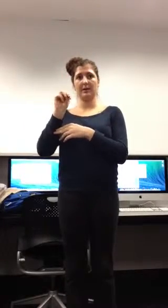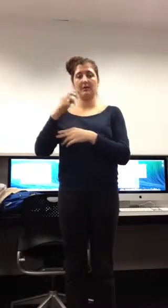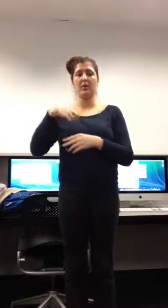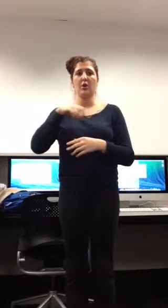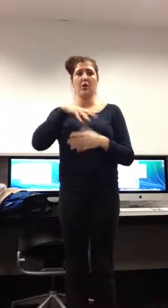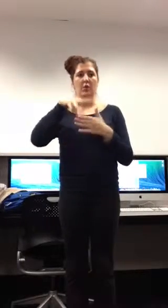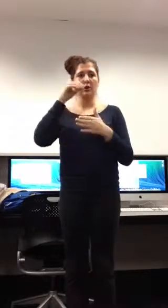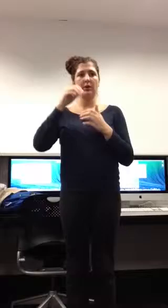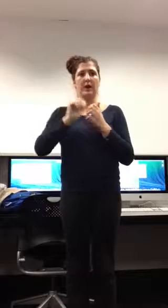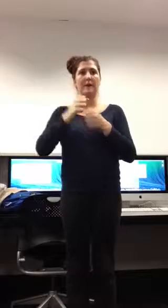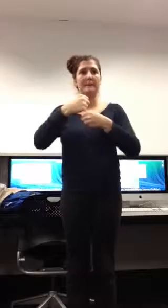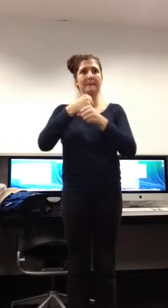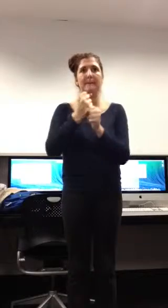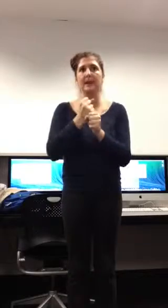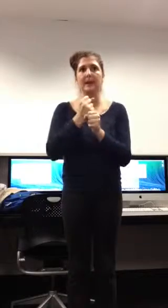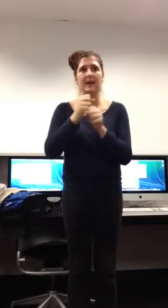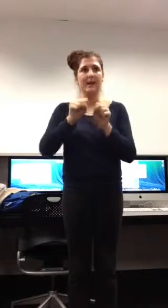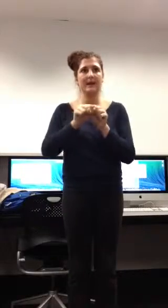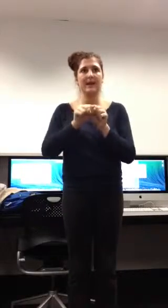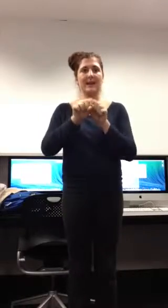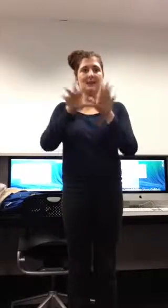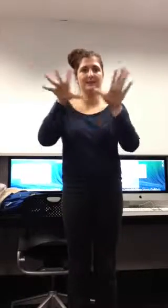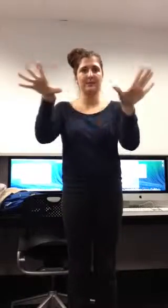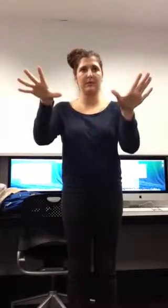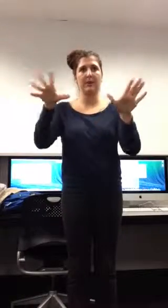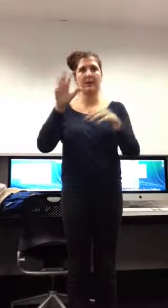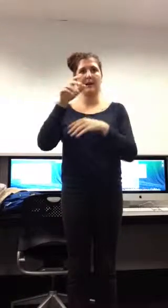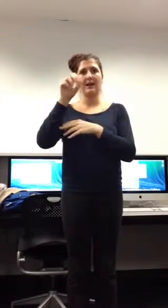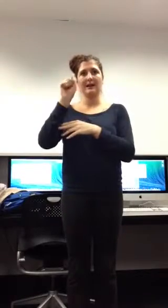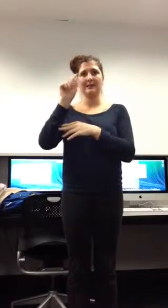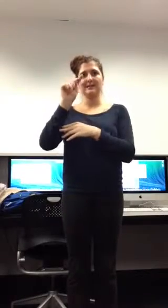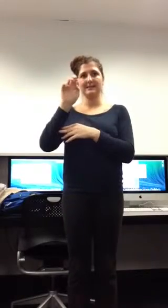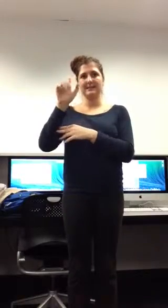steel, which allowed us to expand and trade.